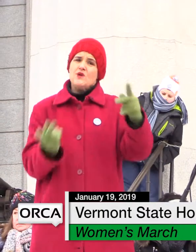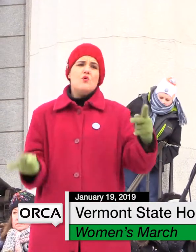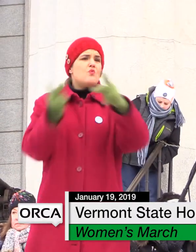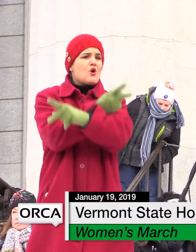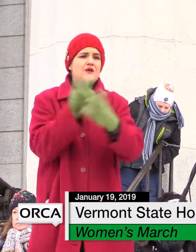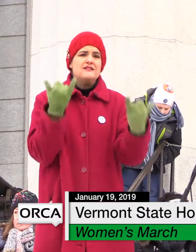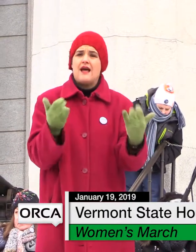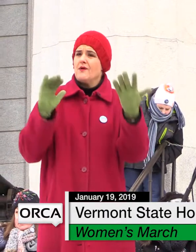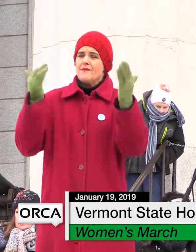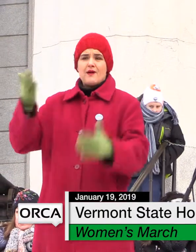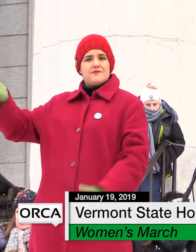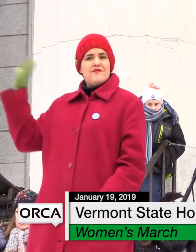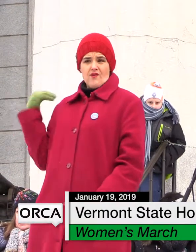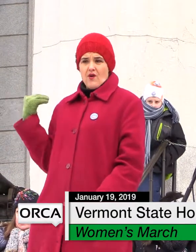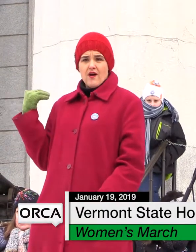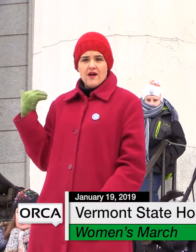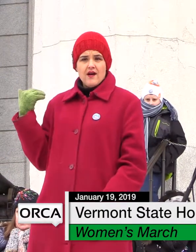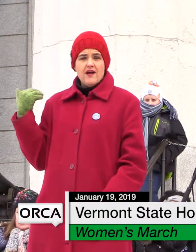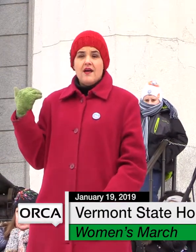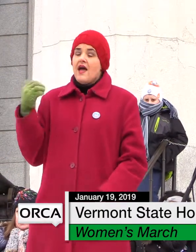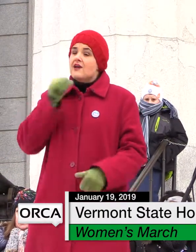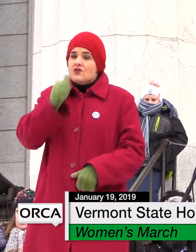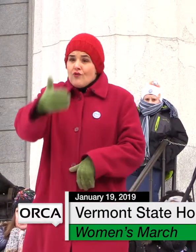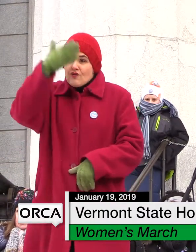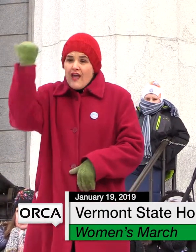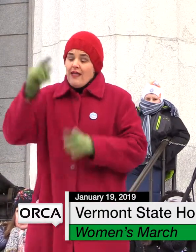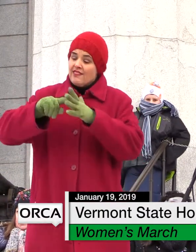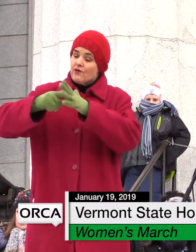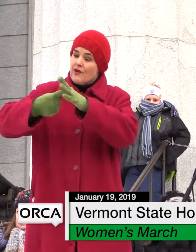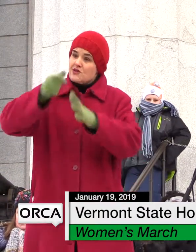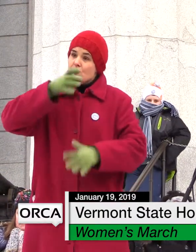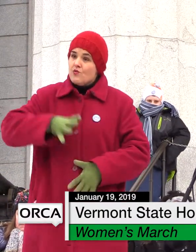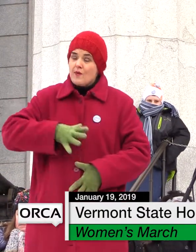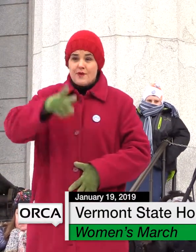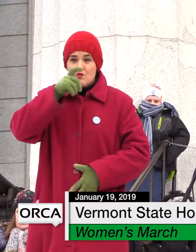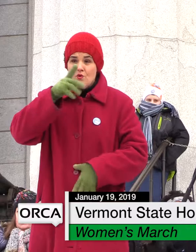the original woman and what is being done to her on a daily basis.